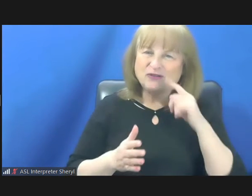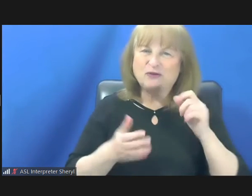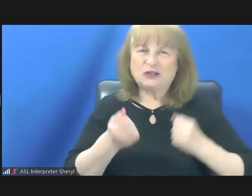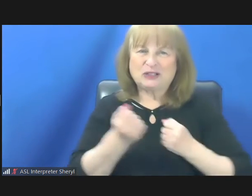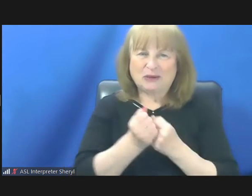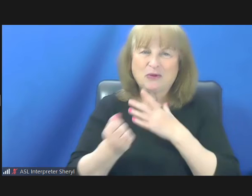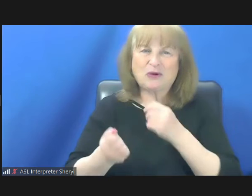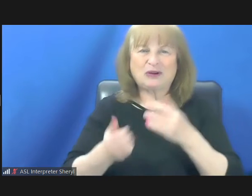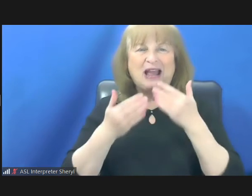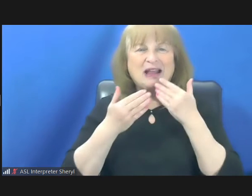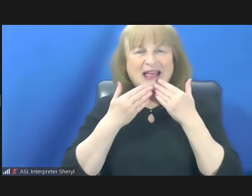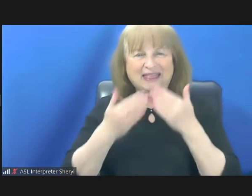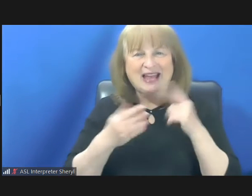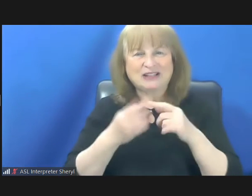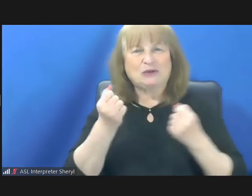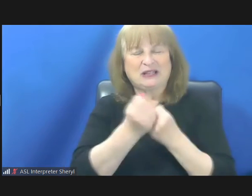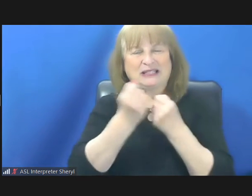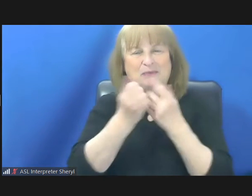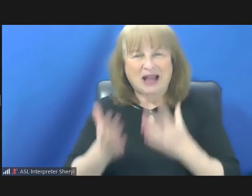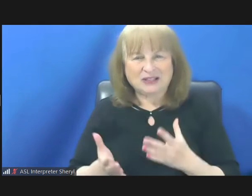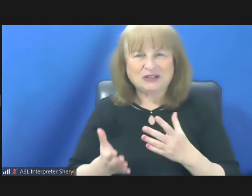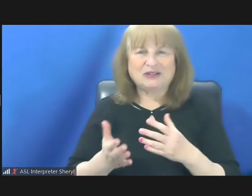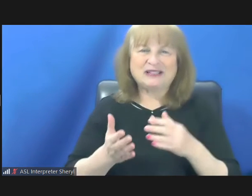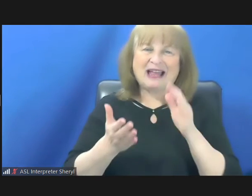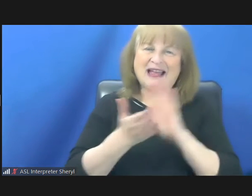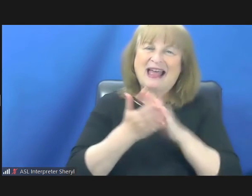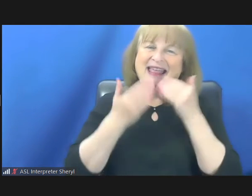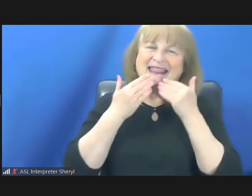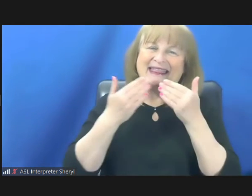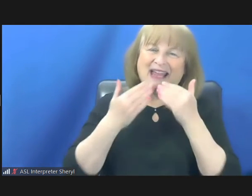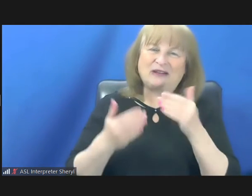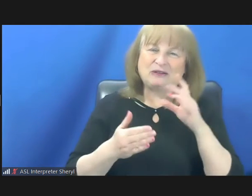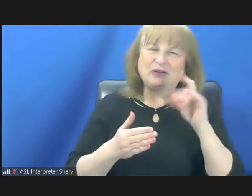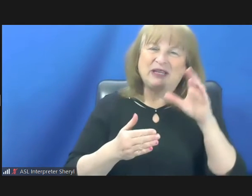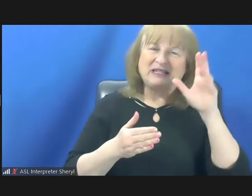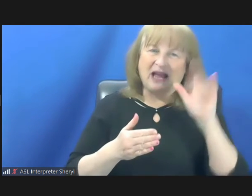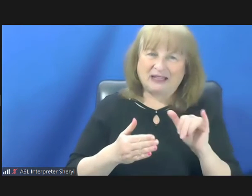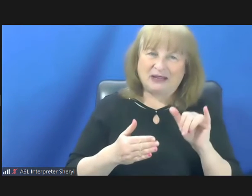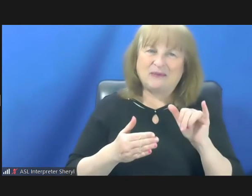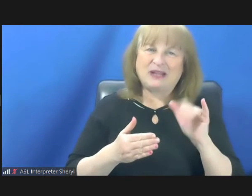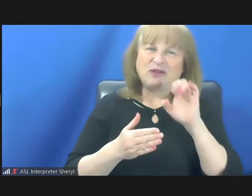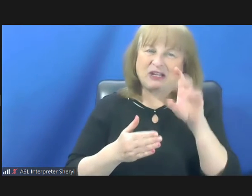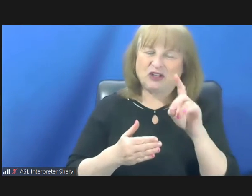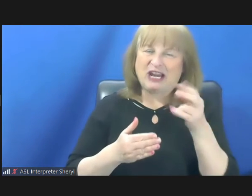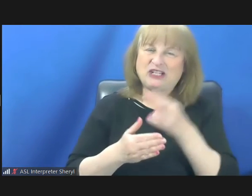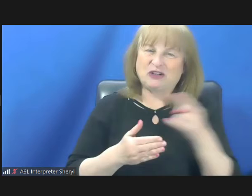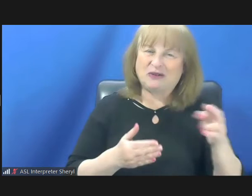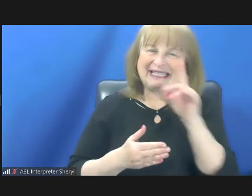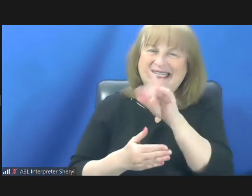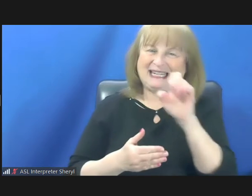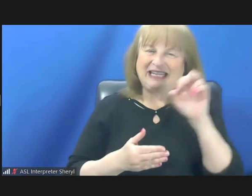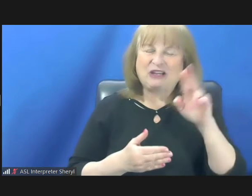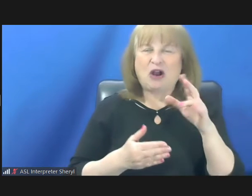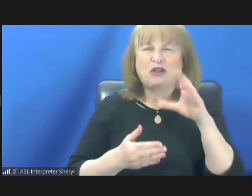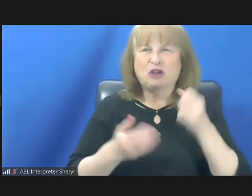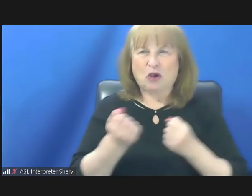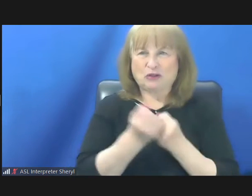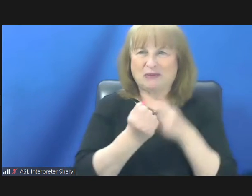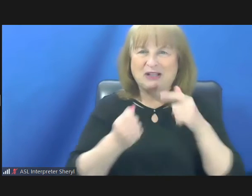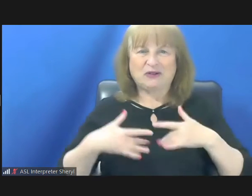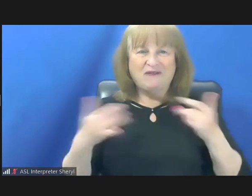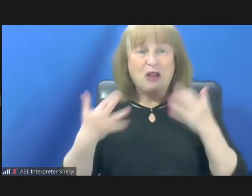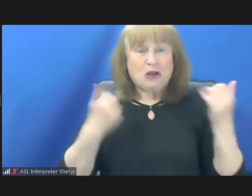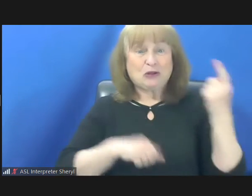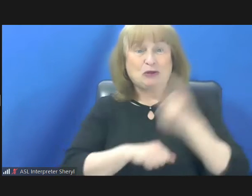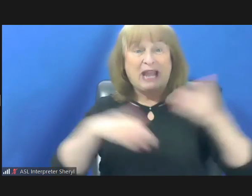events. Particularly, I want to give a shout out to the Documentary Educational Resources, or DER, who's helping to co-sponsor this event. Today,